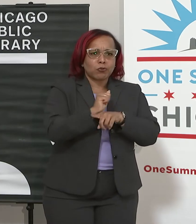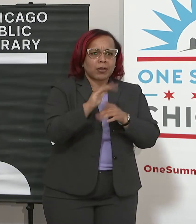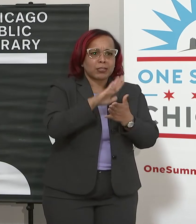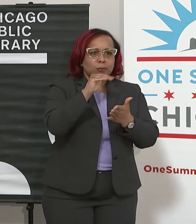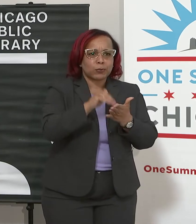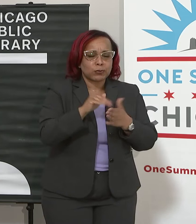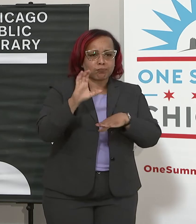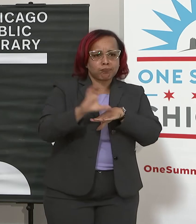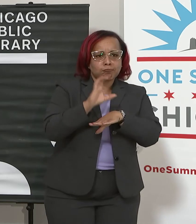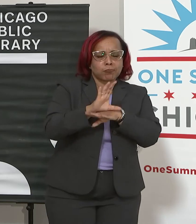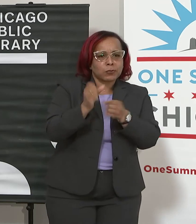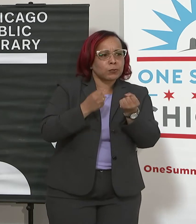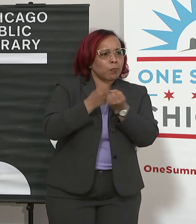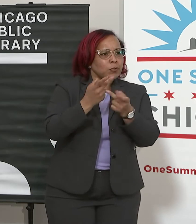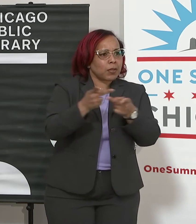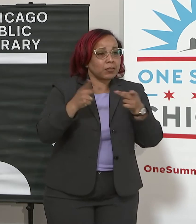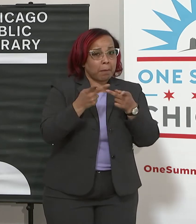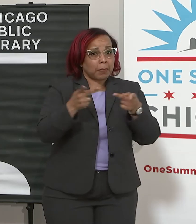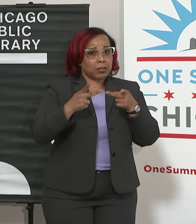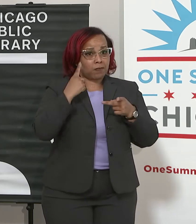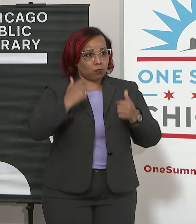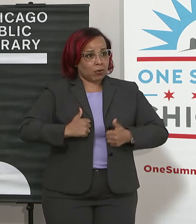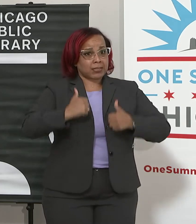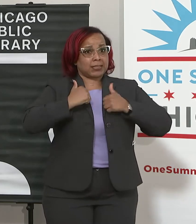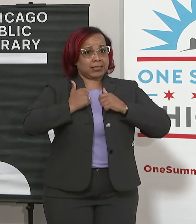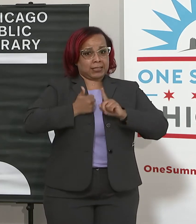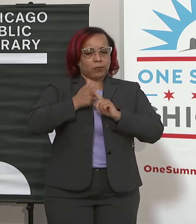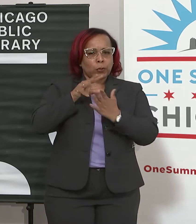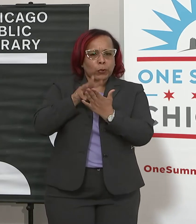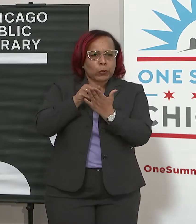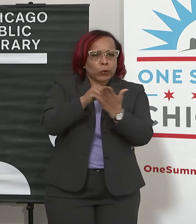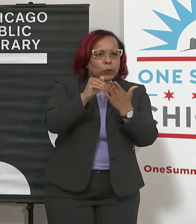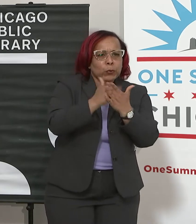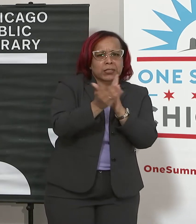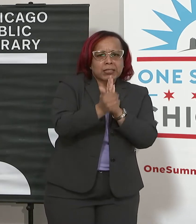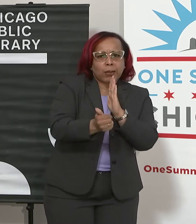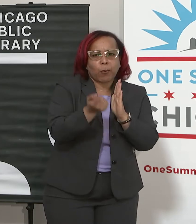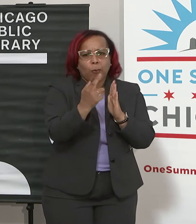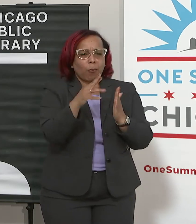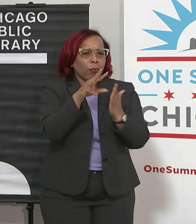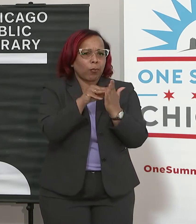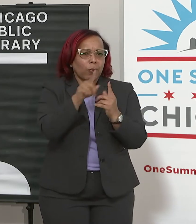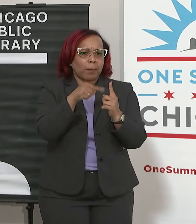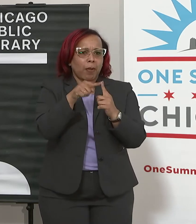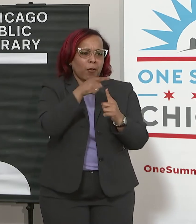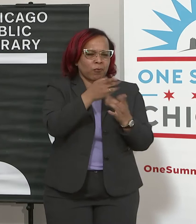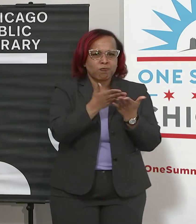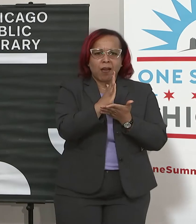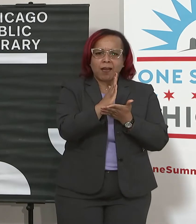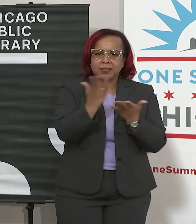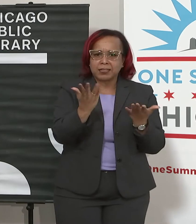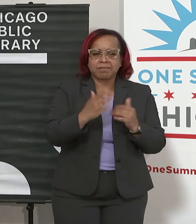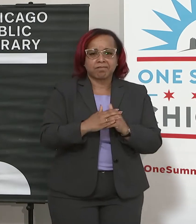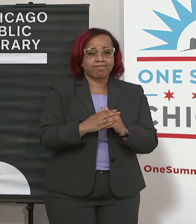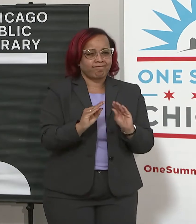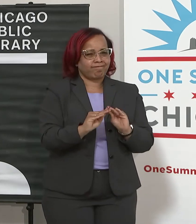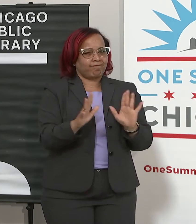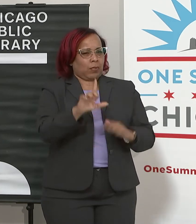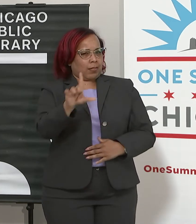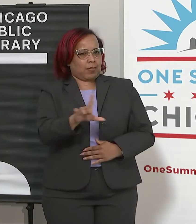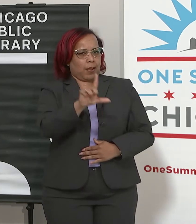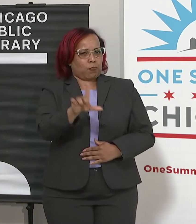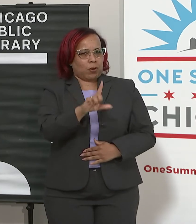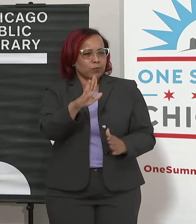digital support spaces, and places for residents to learn a new skill or even learn about their rights. It's clear that